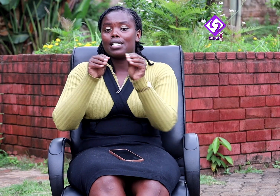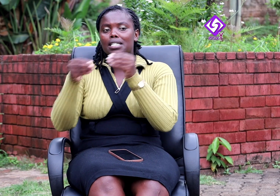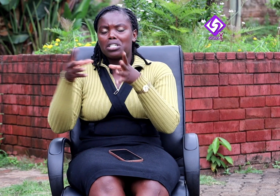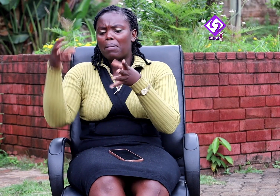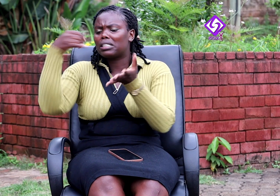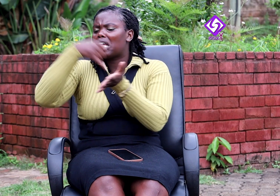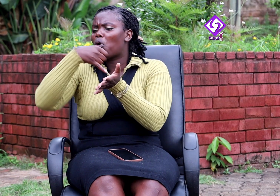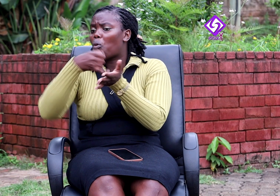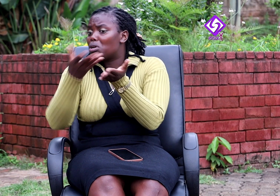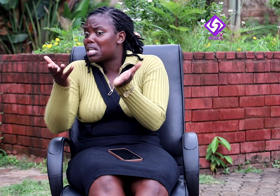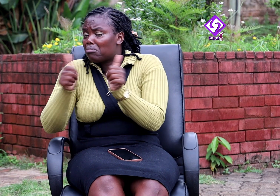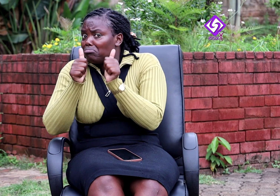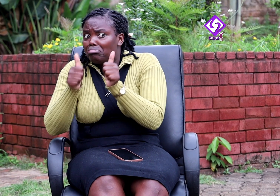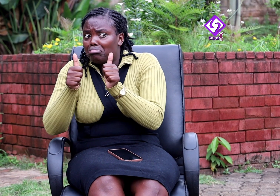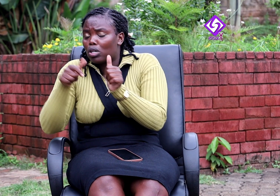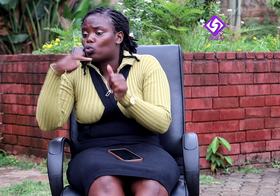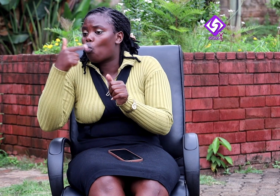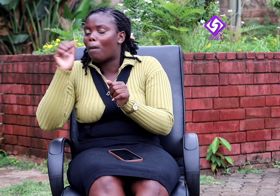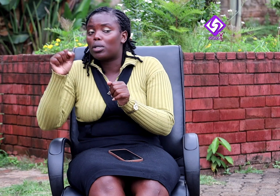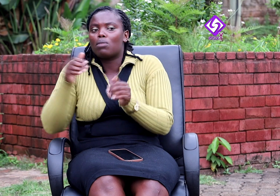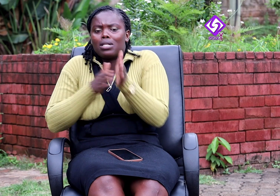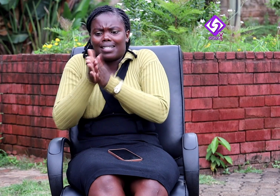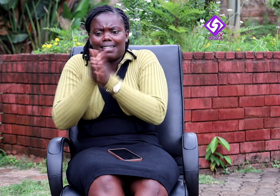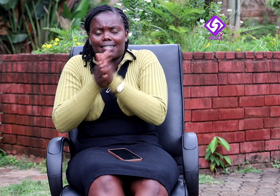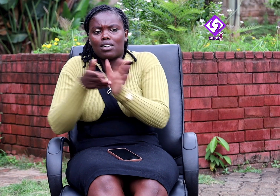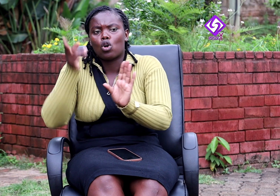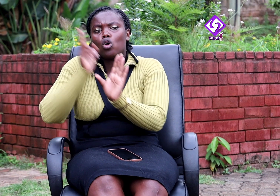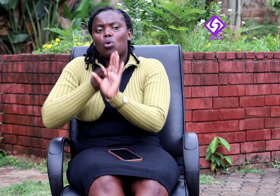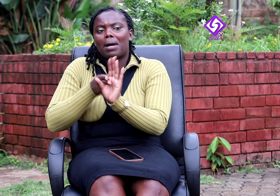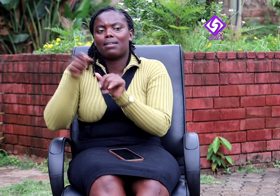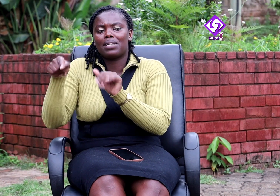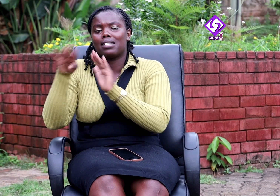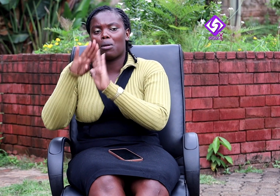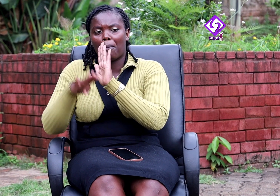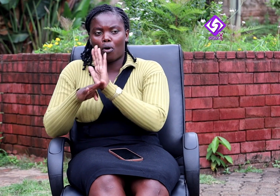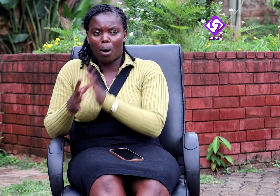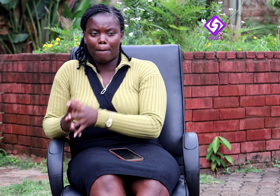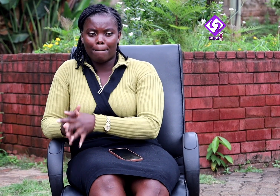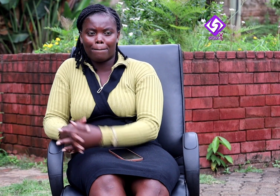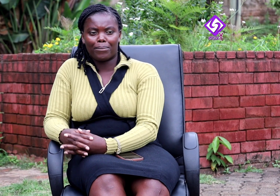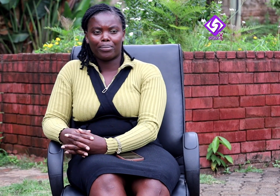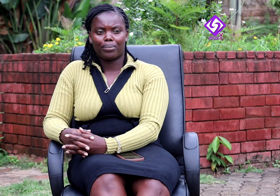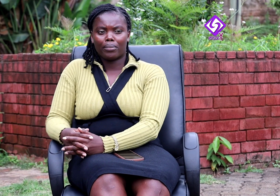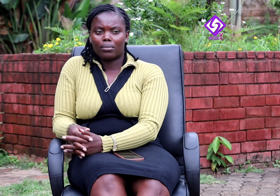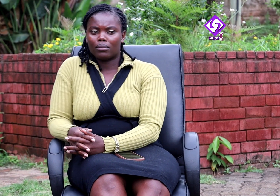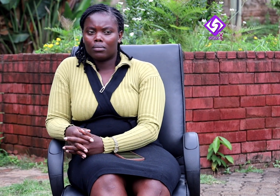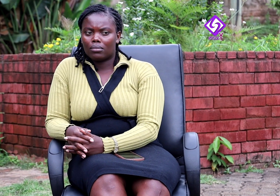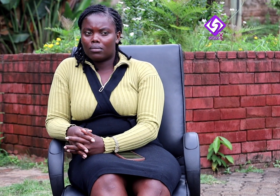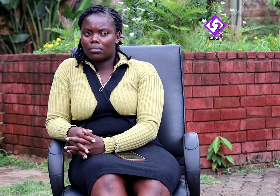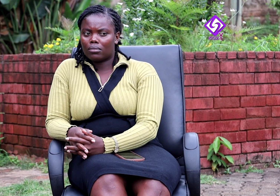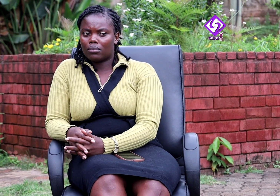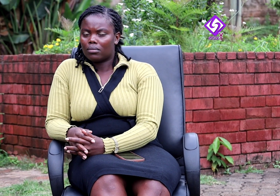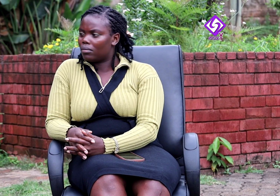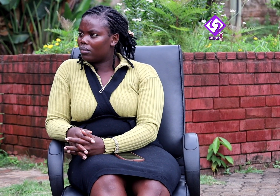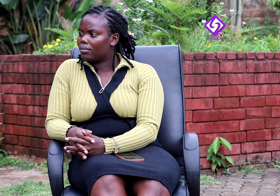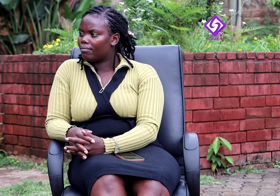gender, disability? Do you have persons with disability included in this program? Yes. For them to be able to participate